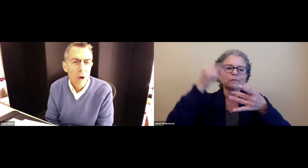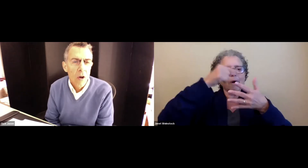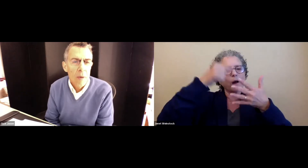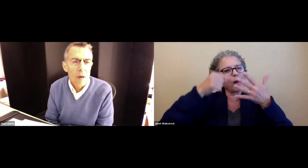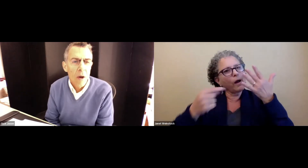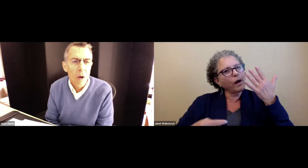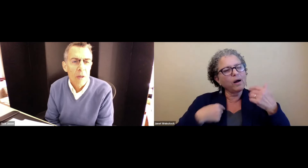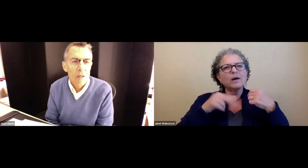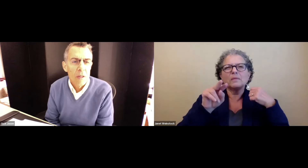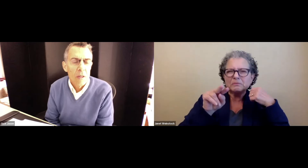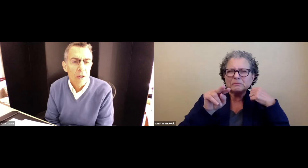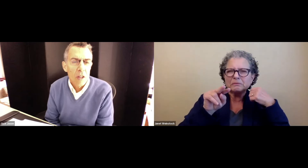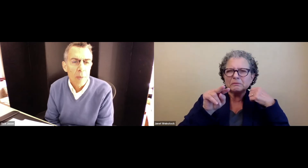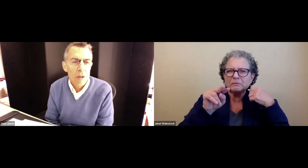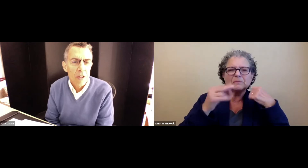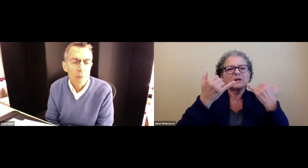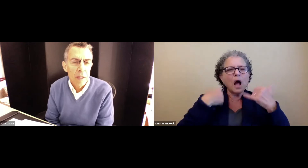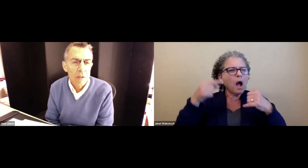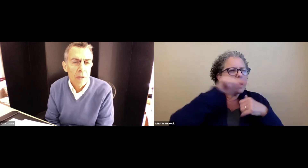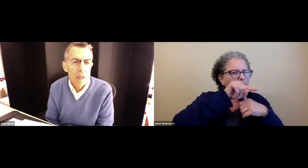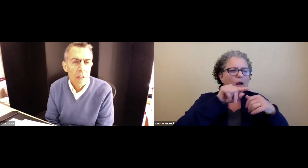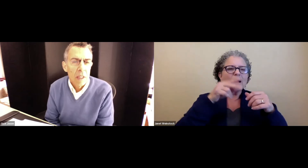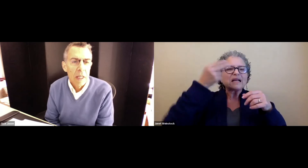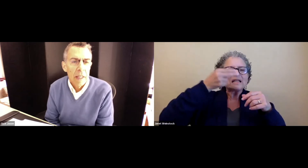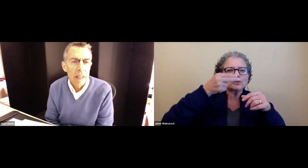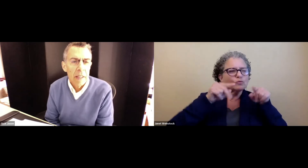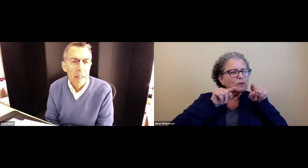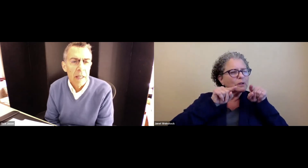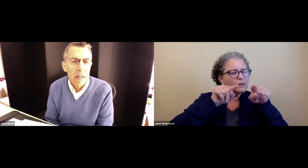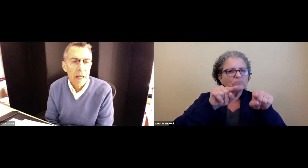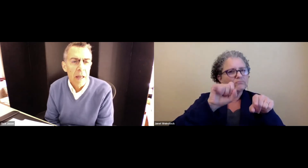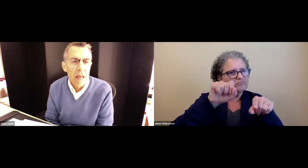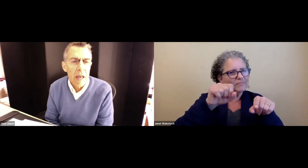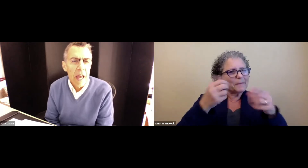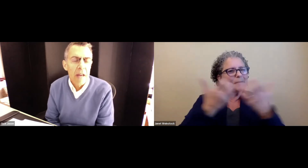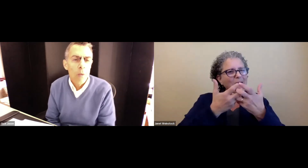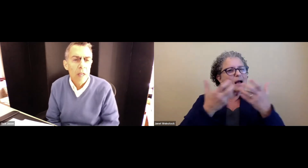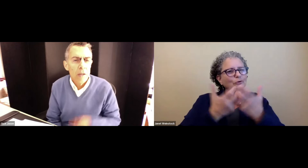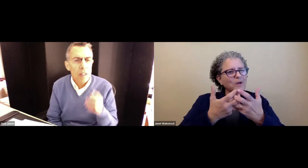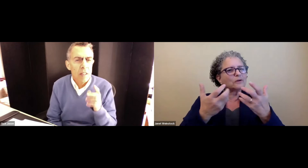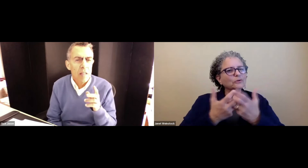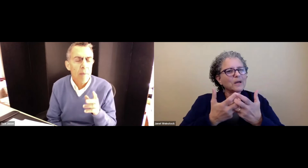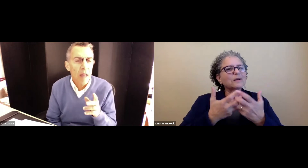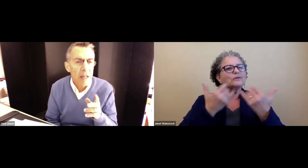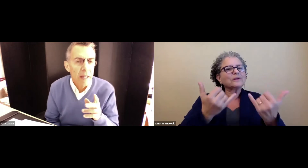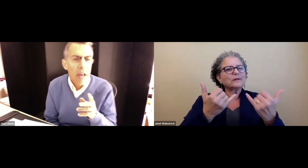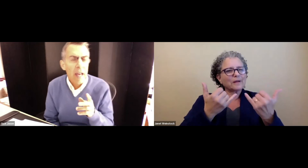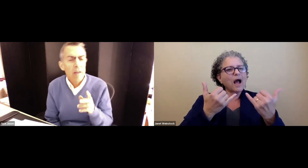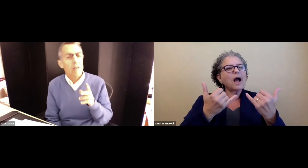Oma always talked about her siblings, and we looked at the timeline and found